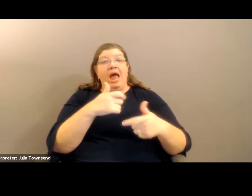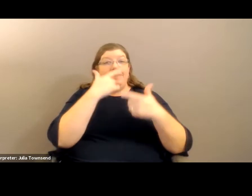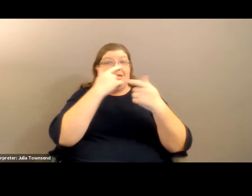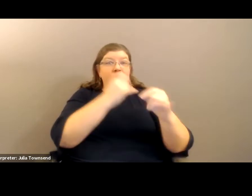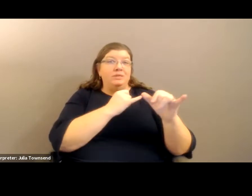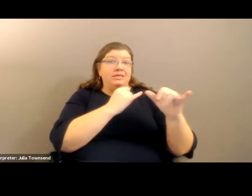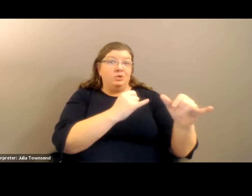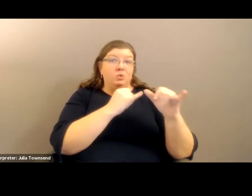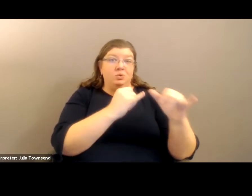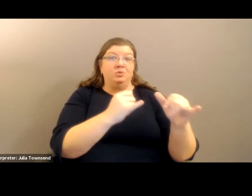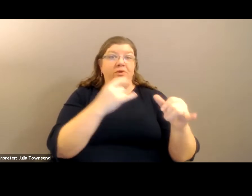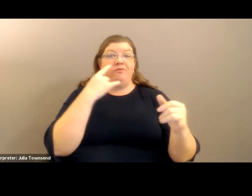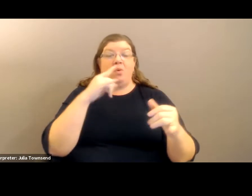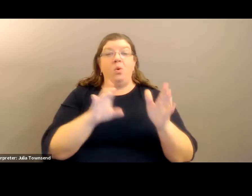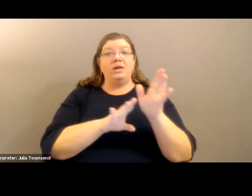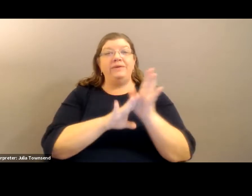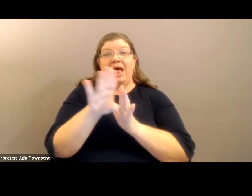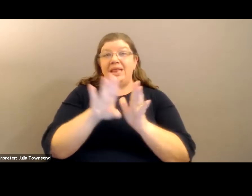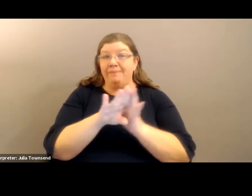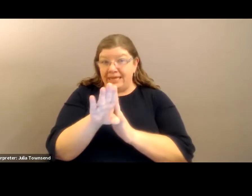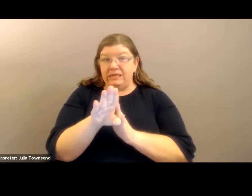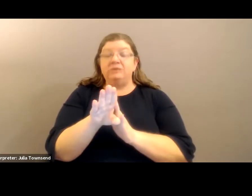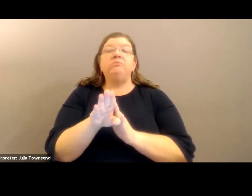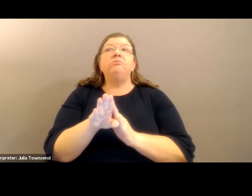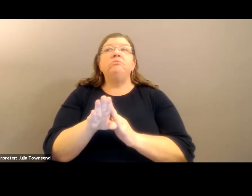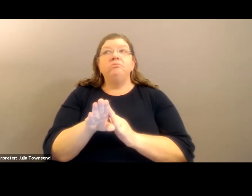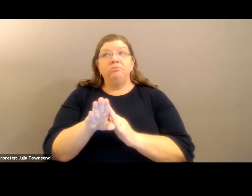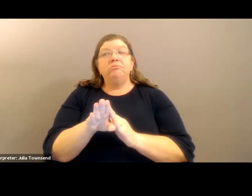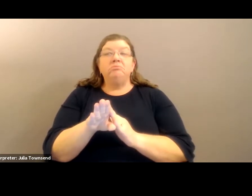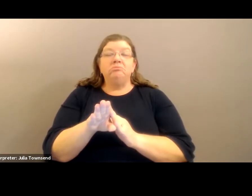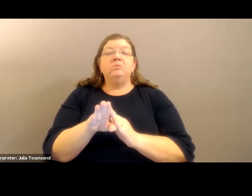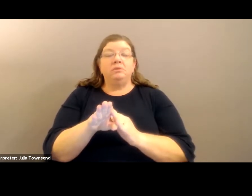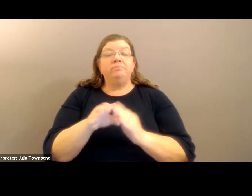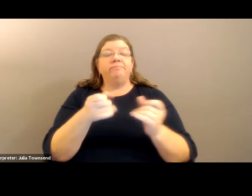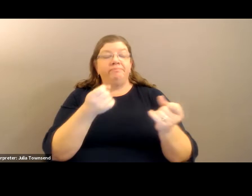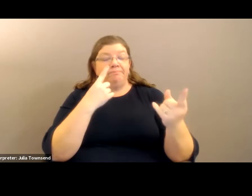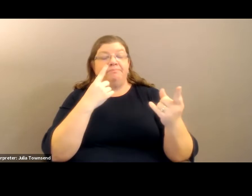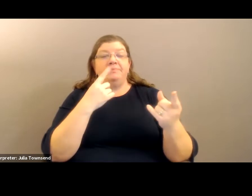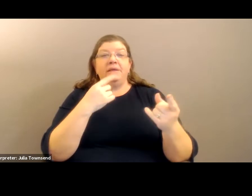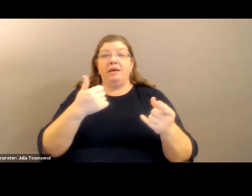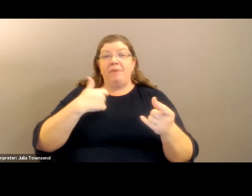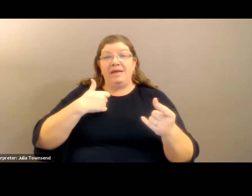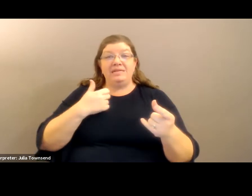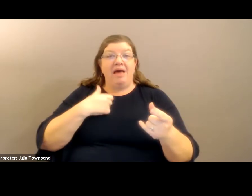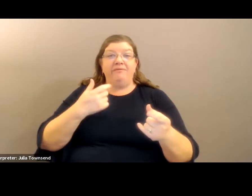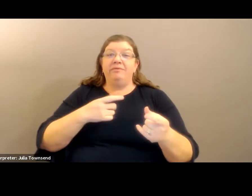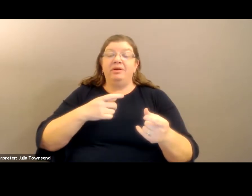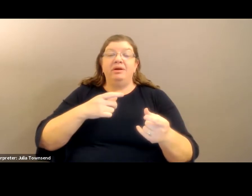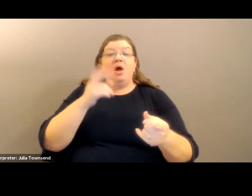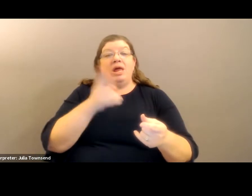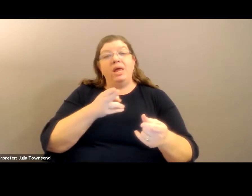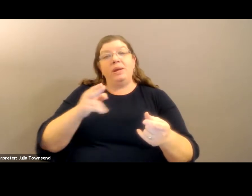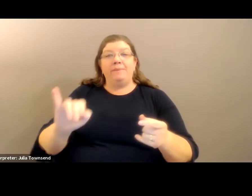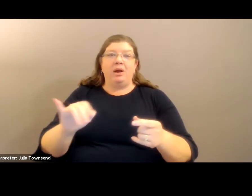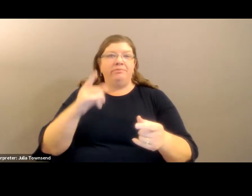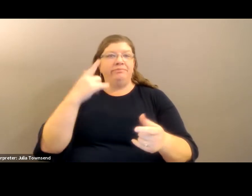that in terms of development and such. I'm hearing impaired, and so it does